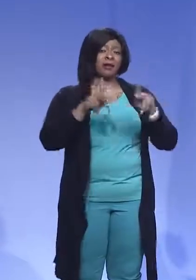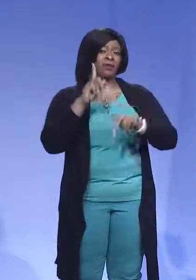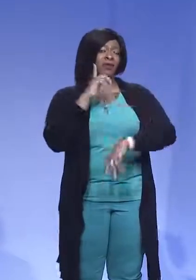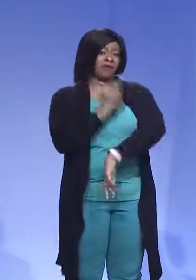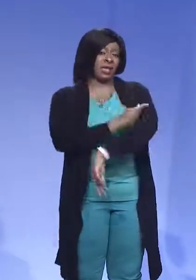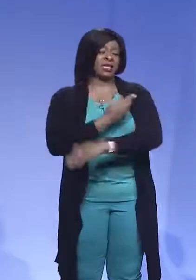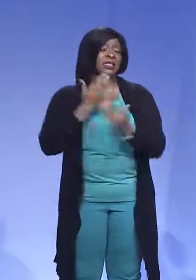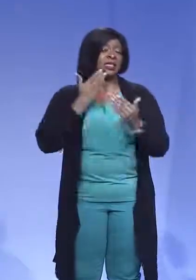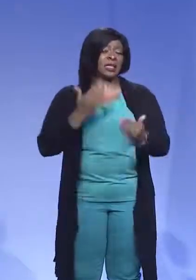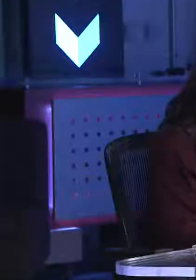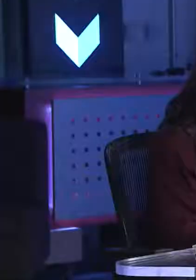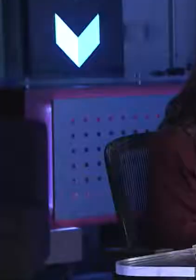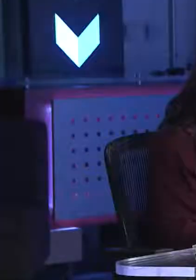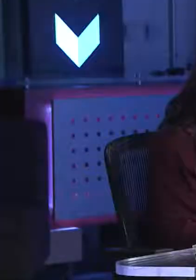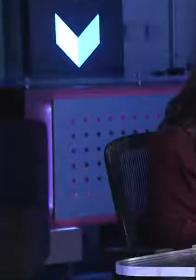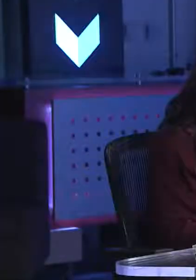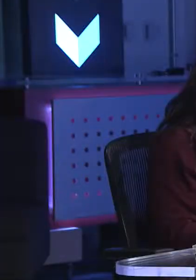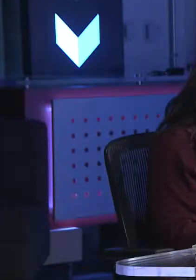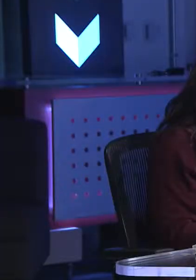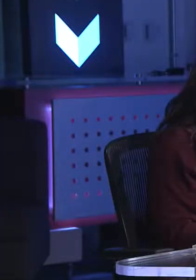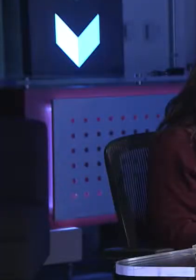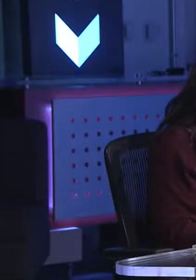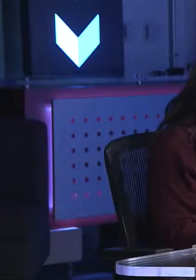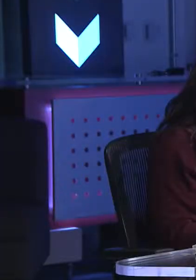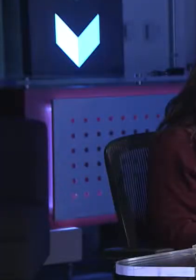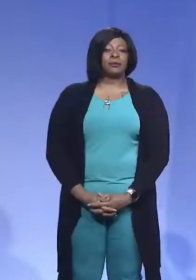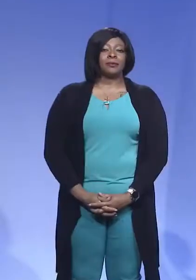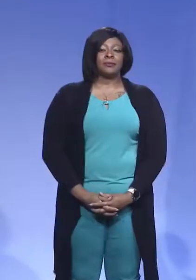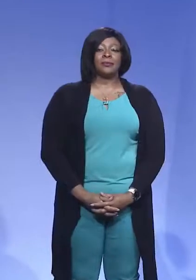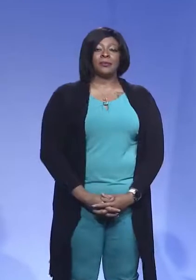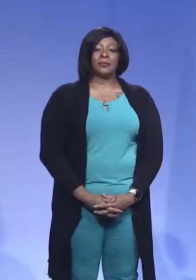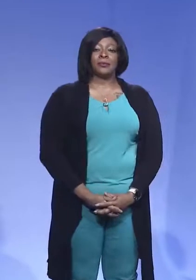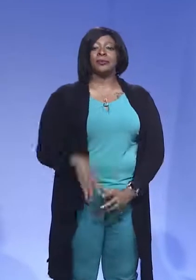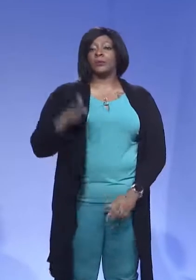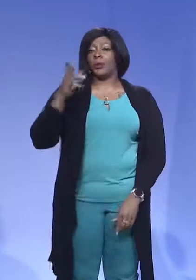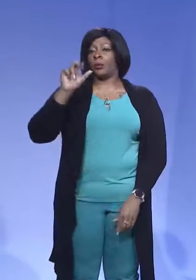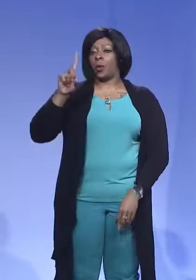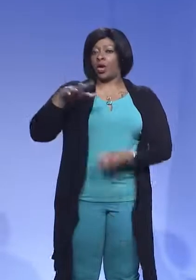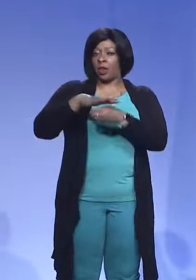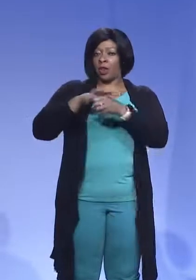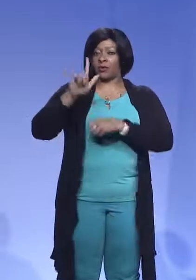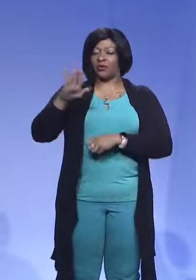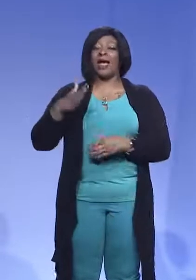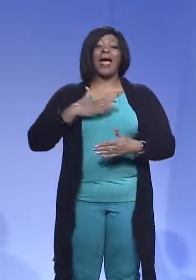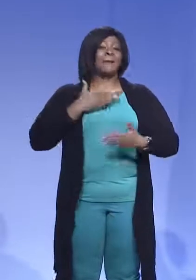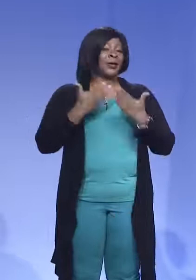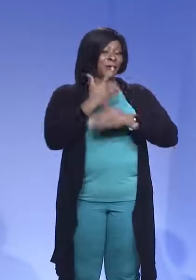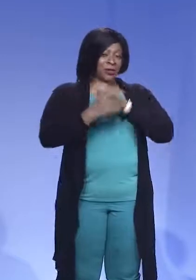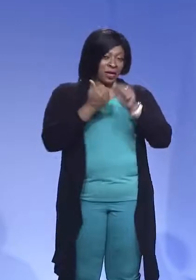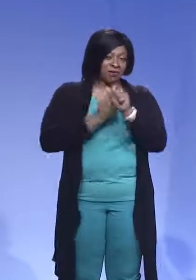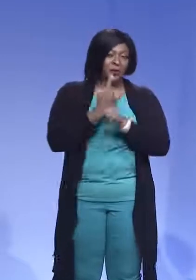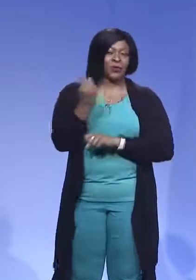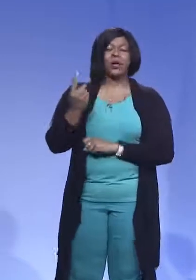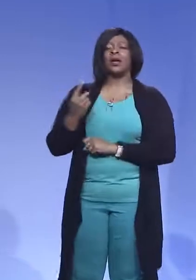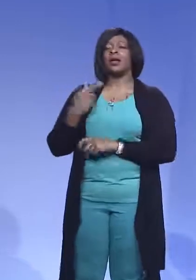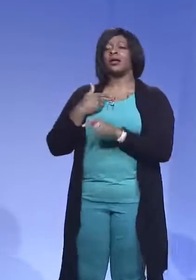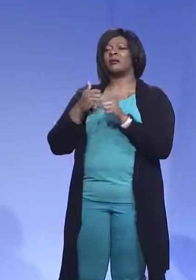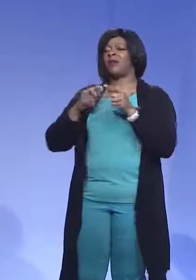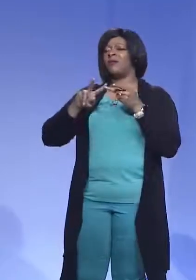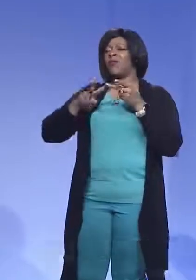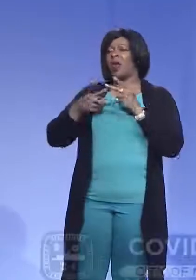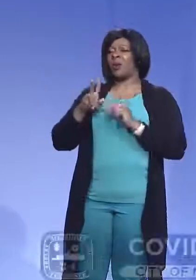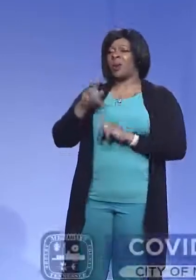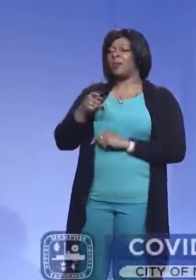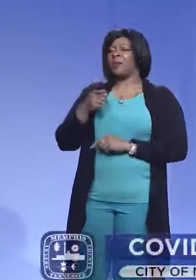vaccine. Thank you. Brad Broders, Local 24. Happy New Year, everyone. Following up, Dr. Househalter, just